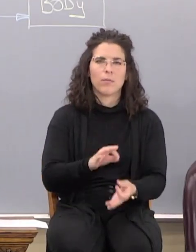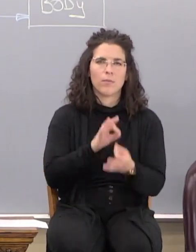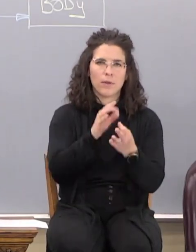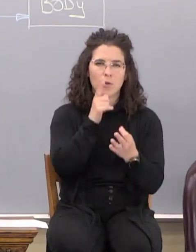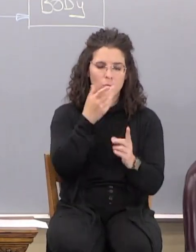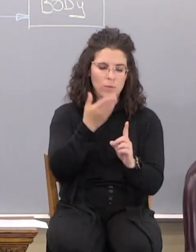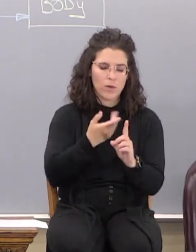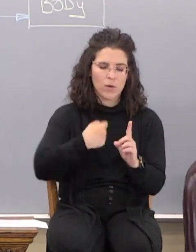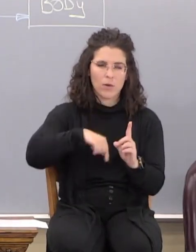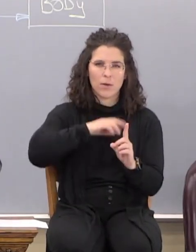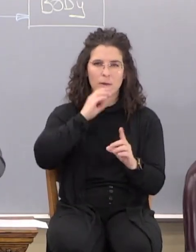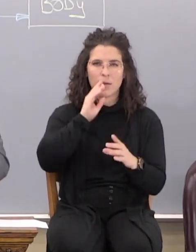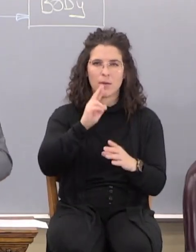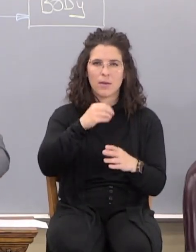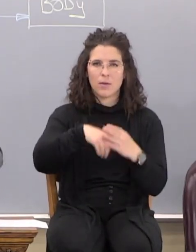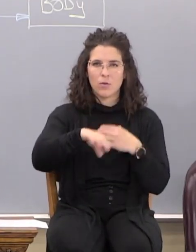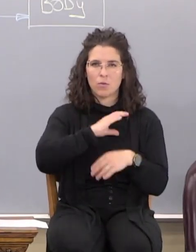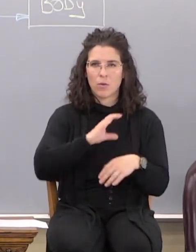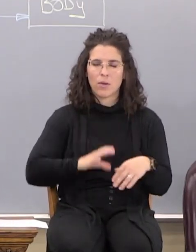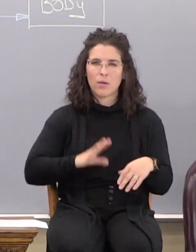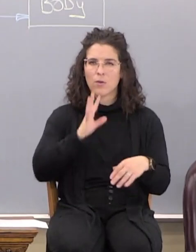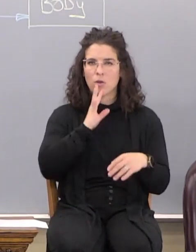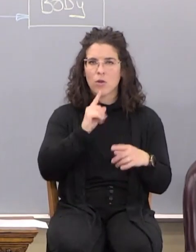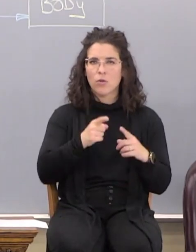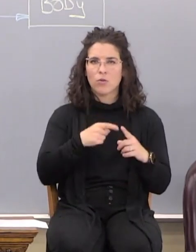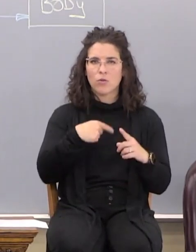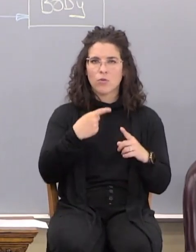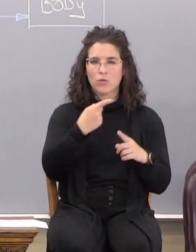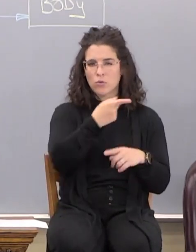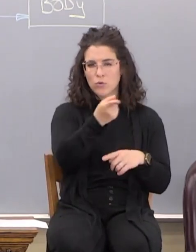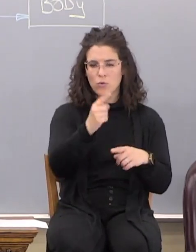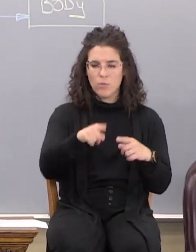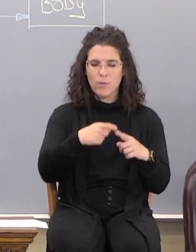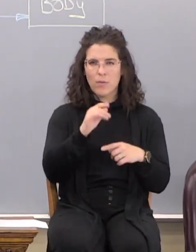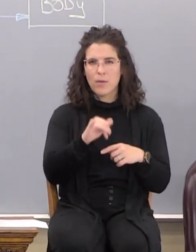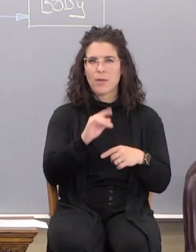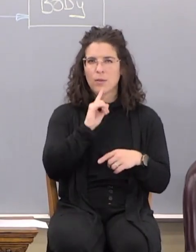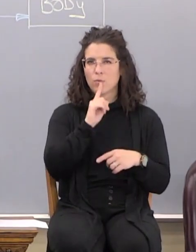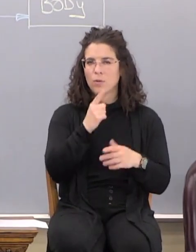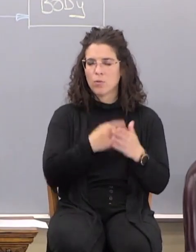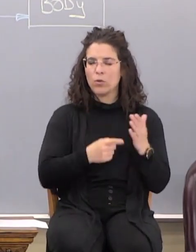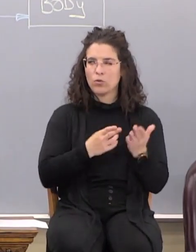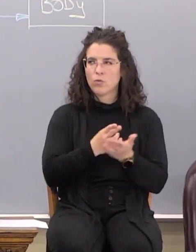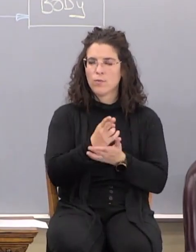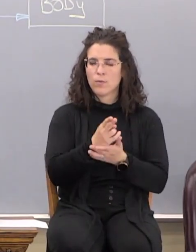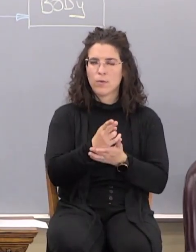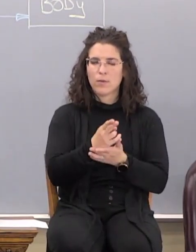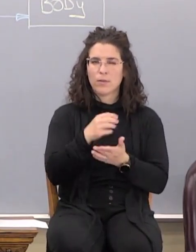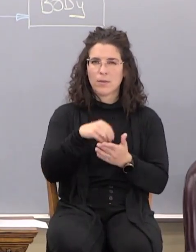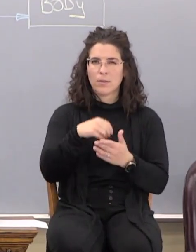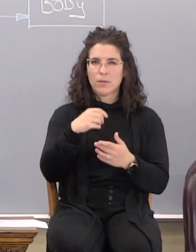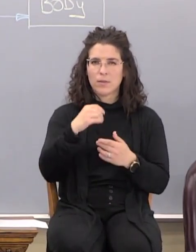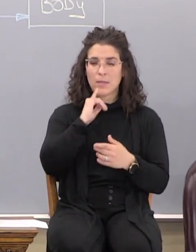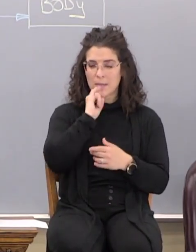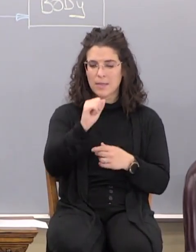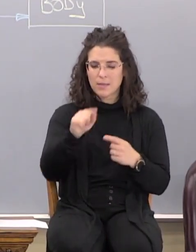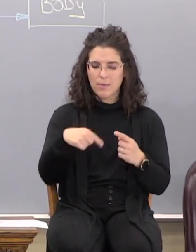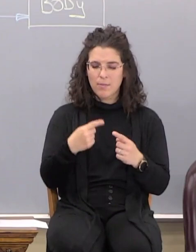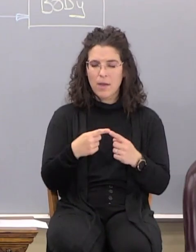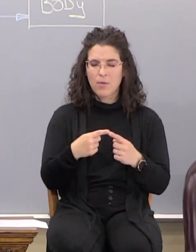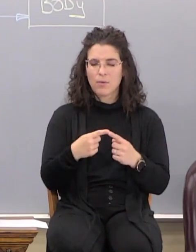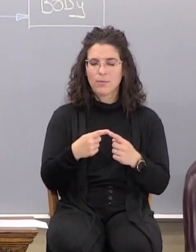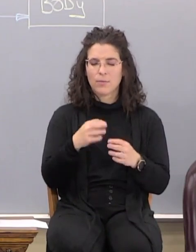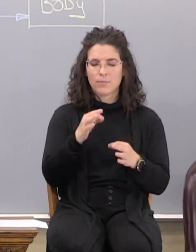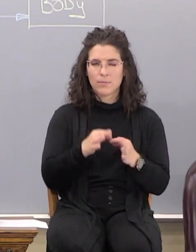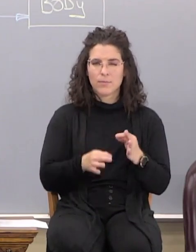who we are in Christ. And I want to talk to you a little bit about that, because that's really what fruitfulness is about. And it just